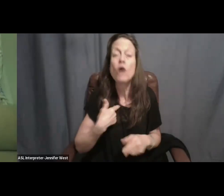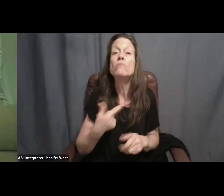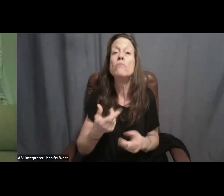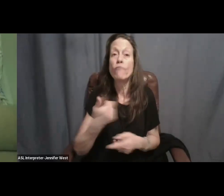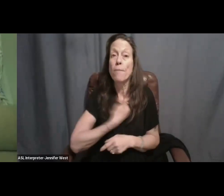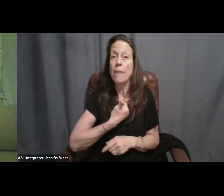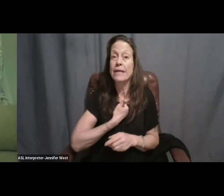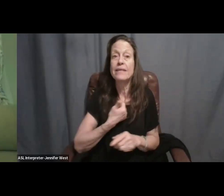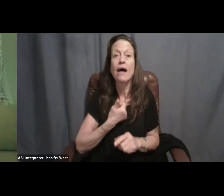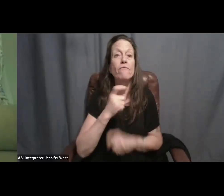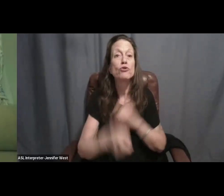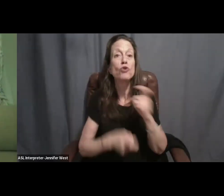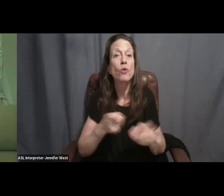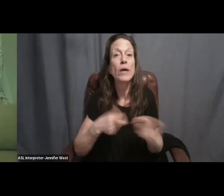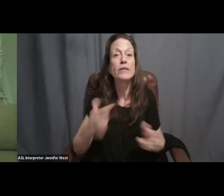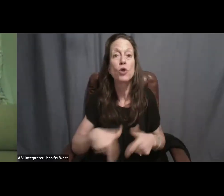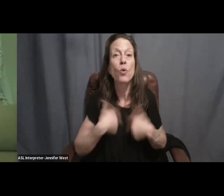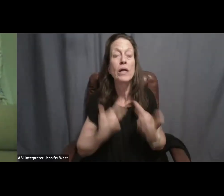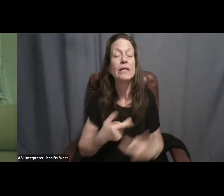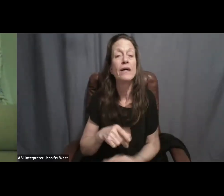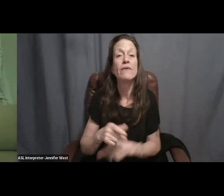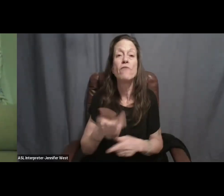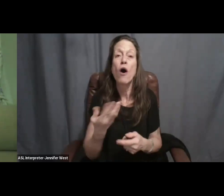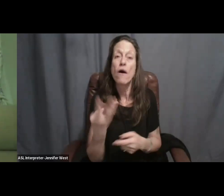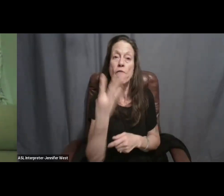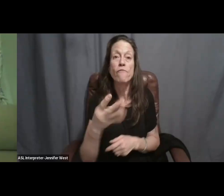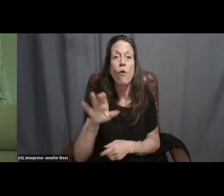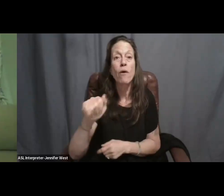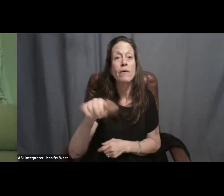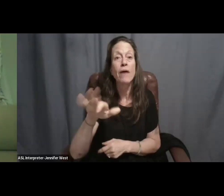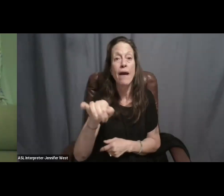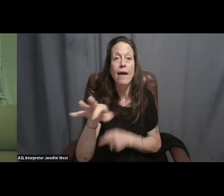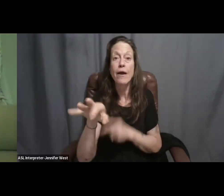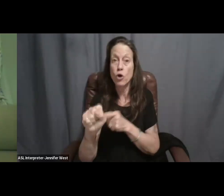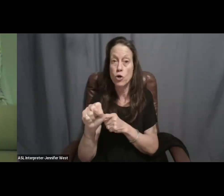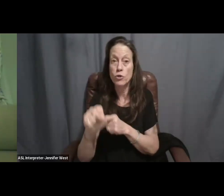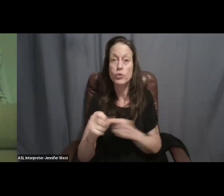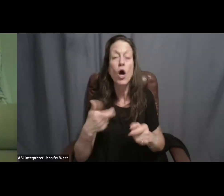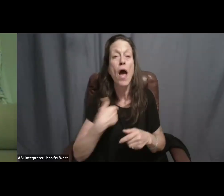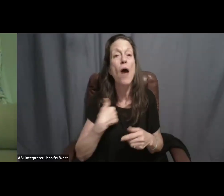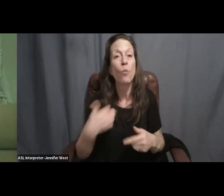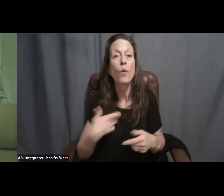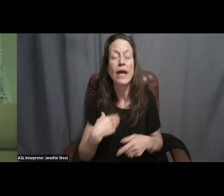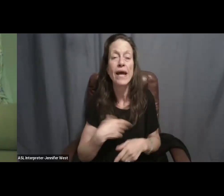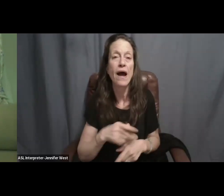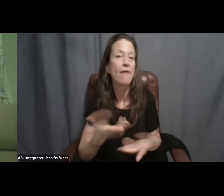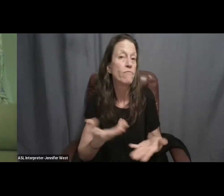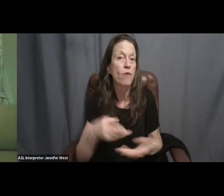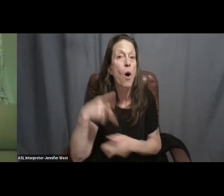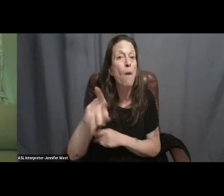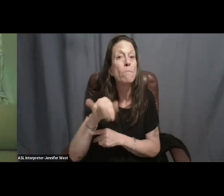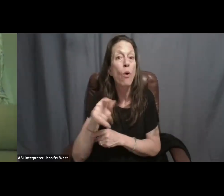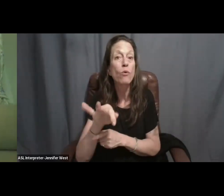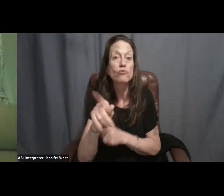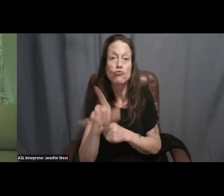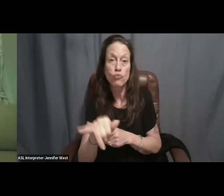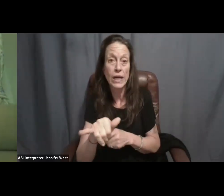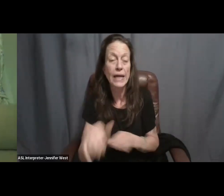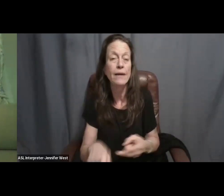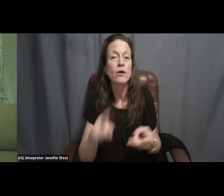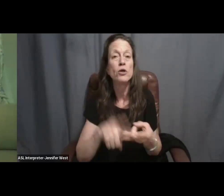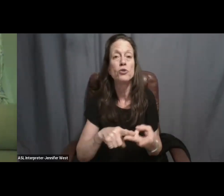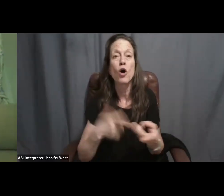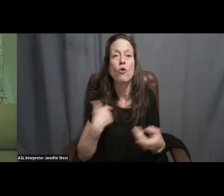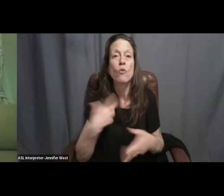We're on 4 acres, so we have poultry. So every day she goes out on her own now, after 3 years of a lot of